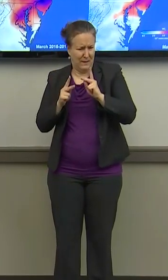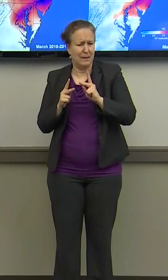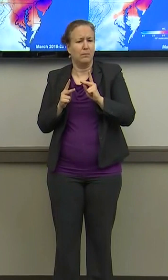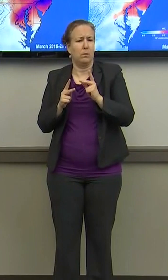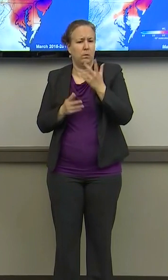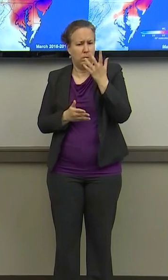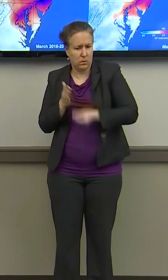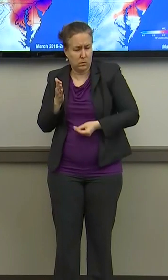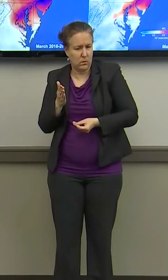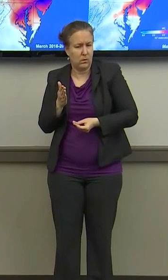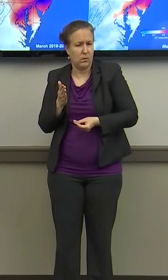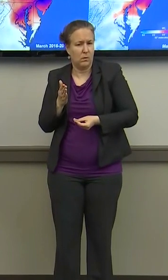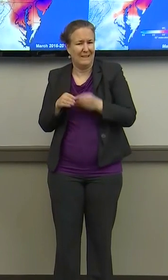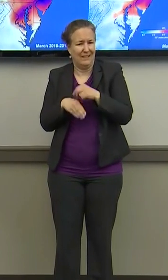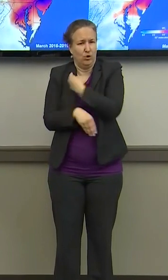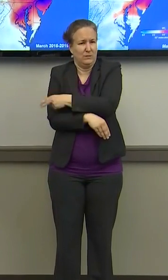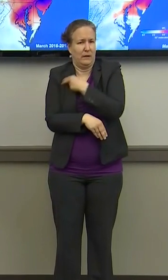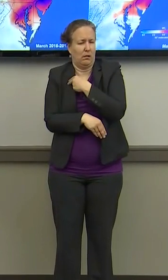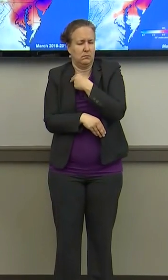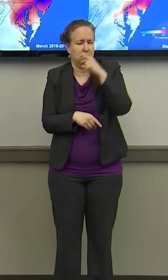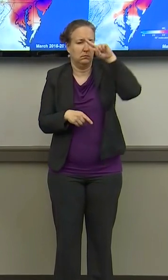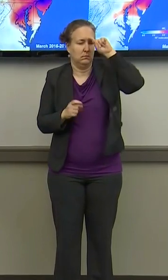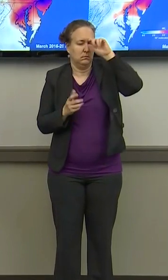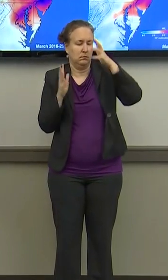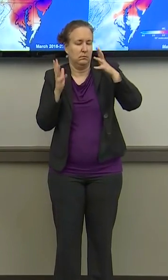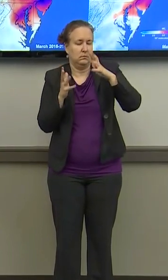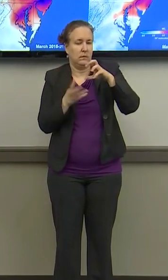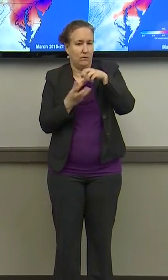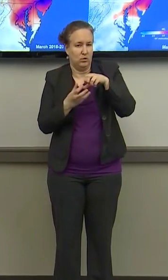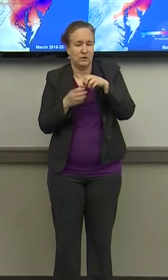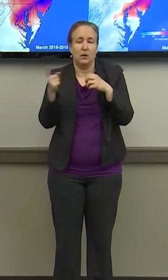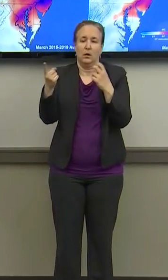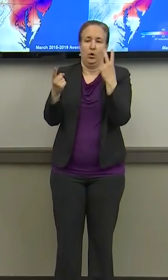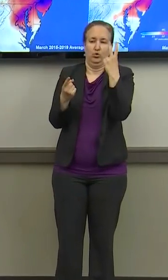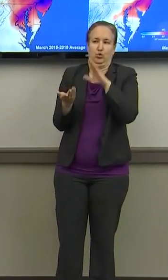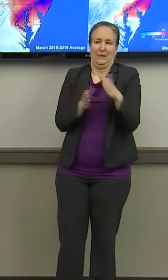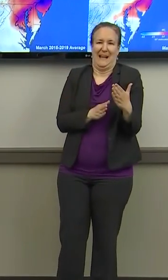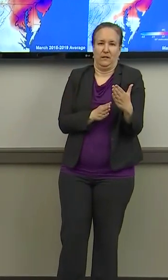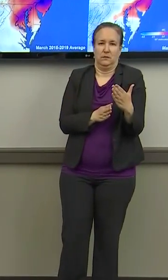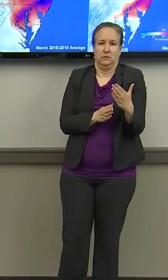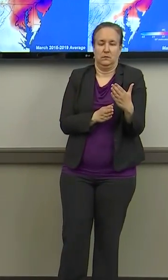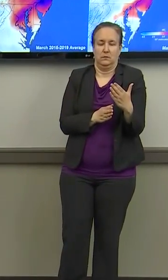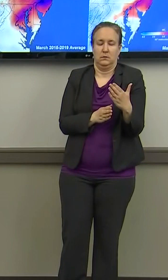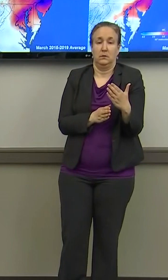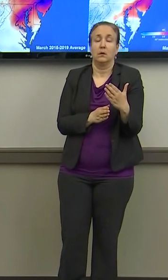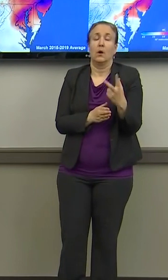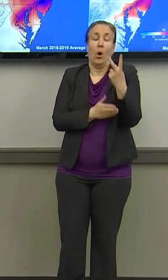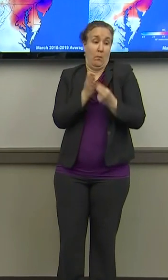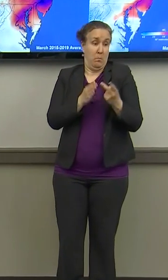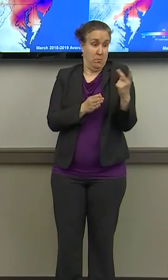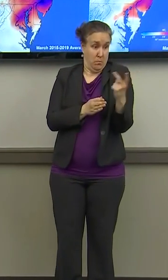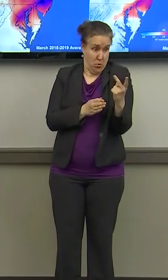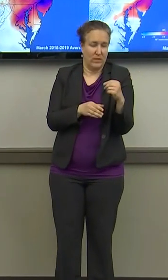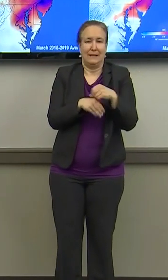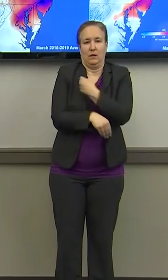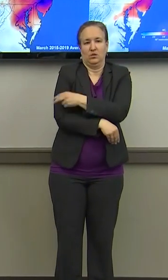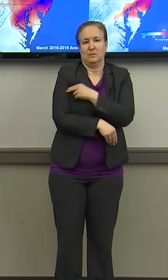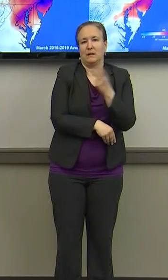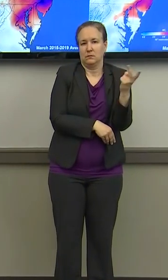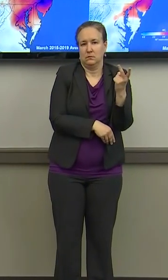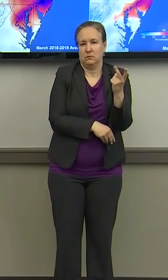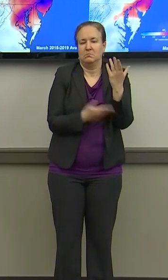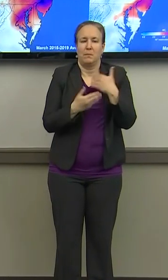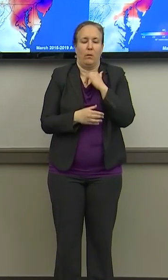their lives in the hospital. So I want to Oh, I'm sorry. It's 2 deaths. Okay. And both of those deaths were in the hospital. I